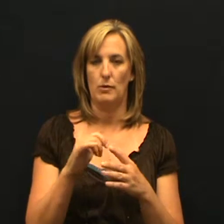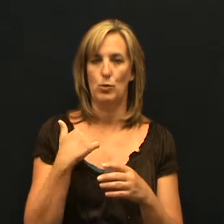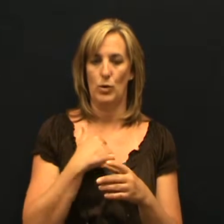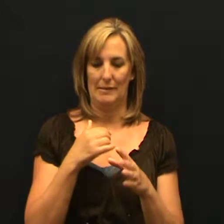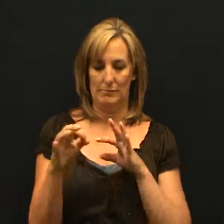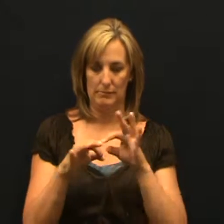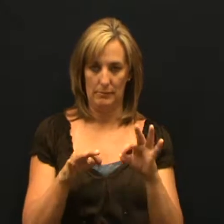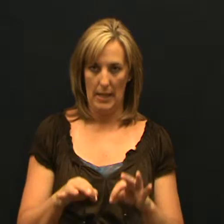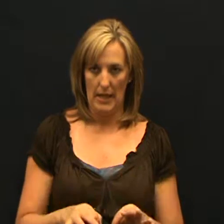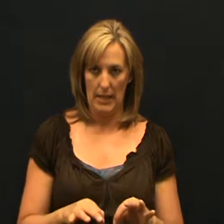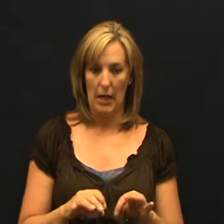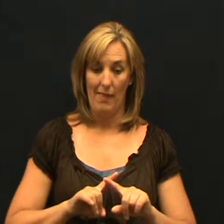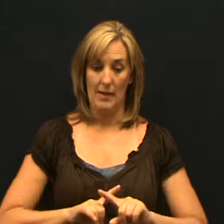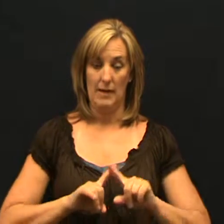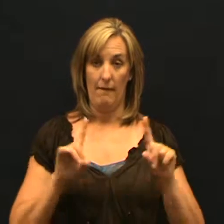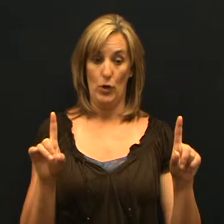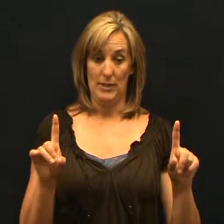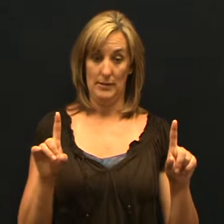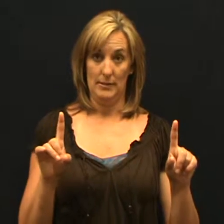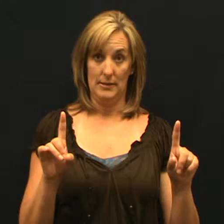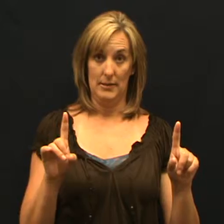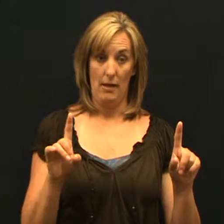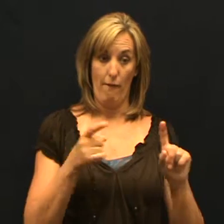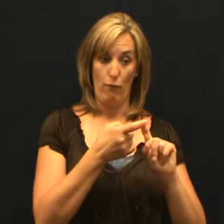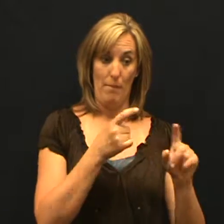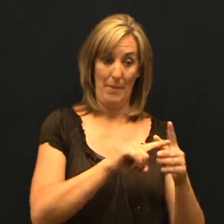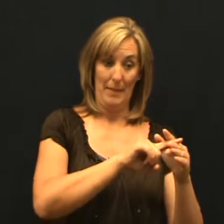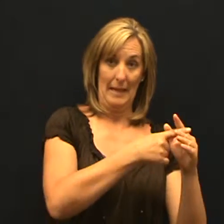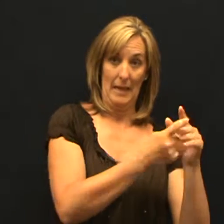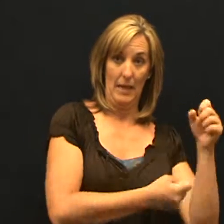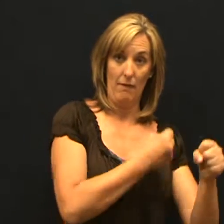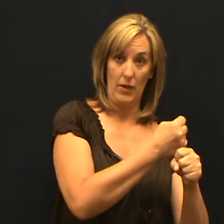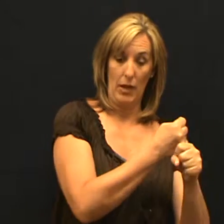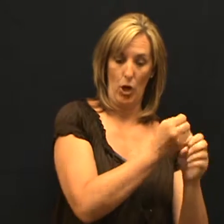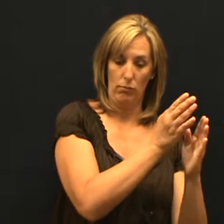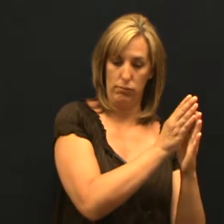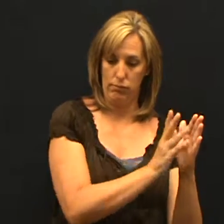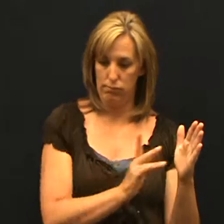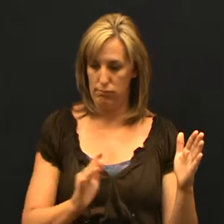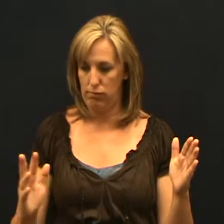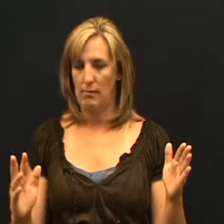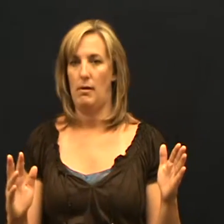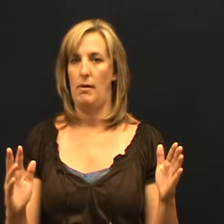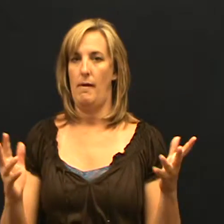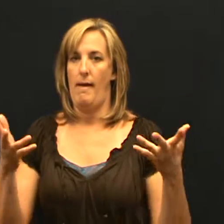year, i.e. the end of last year, to the end of this year. And the statement of